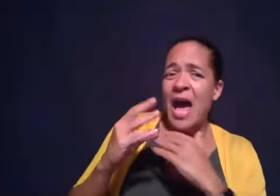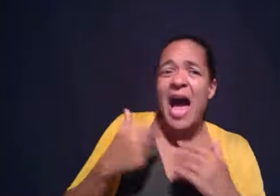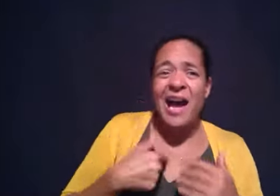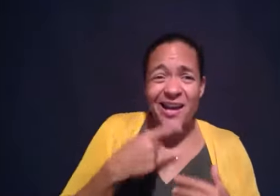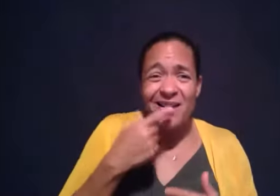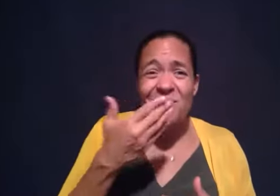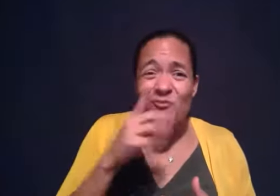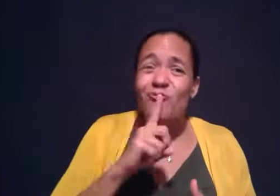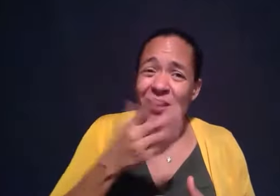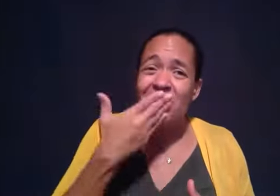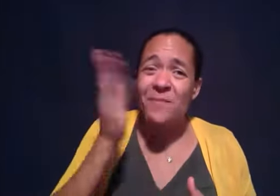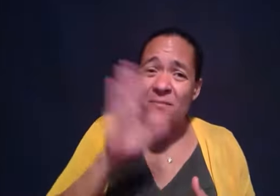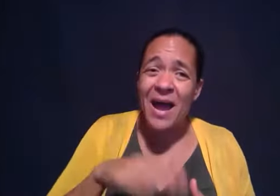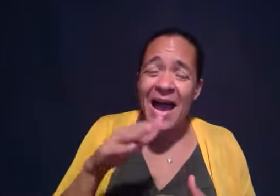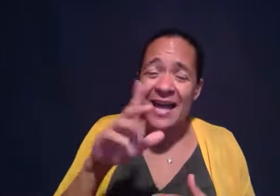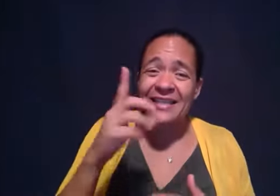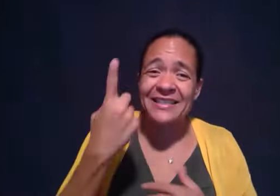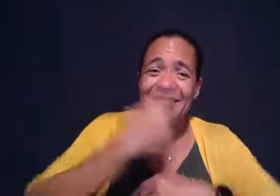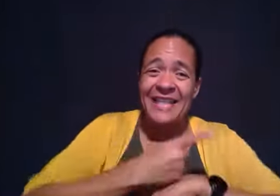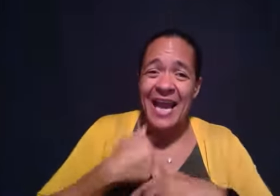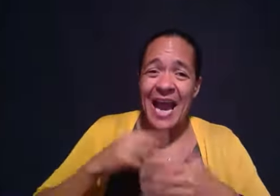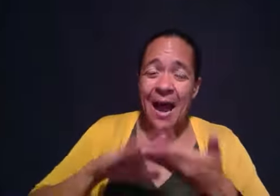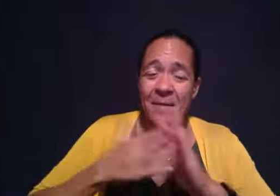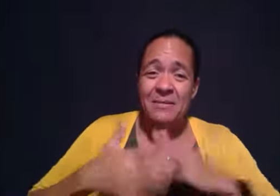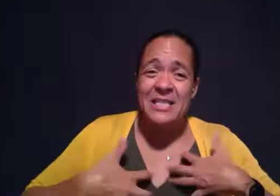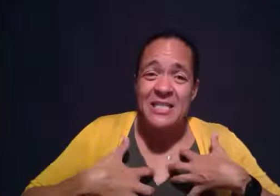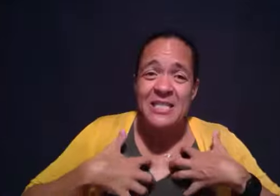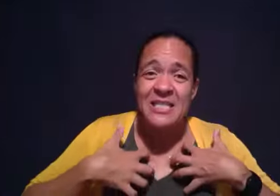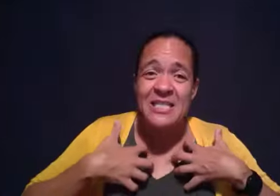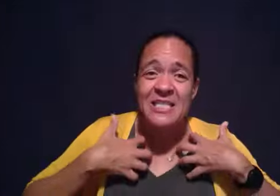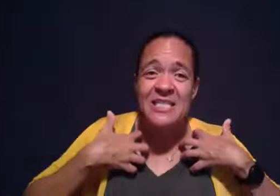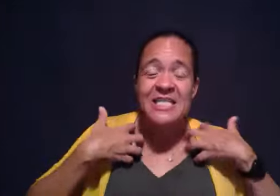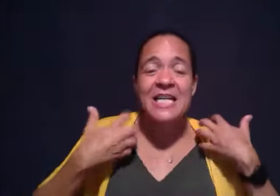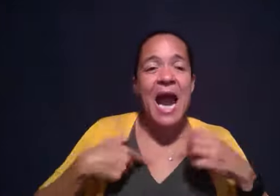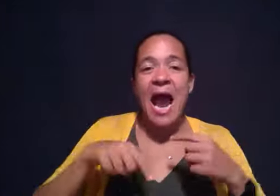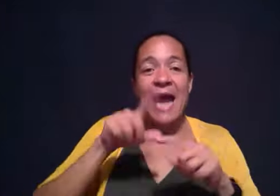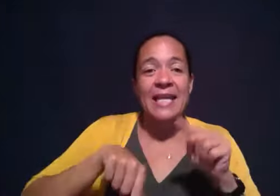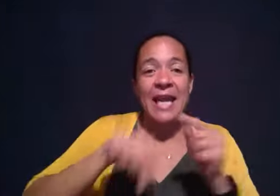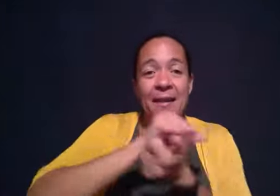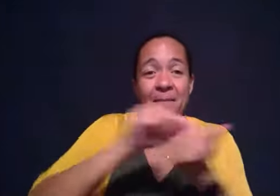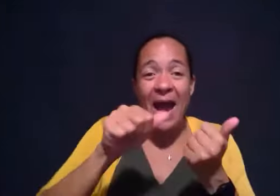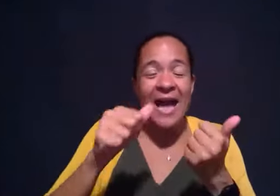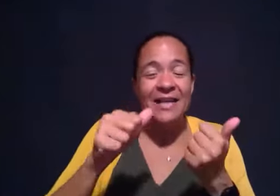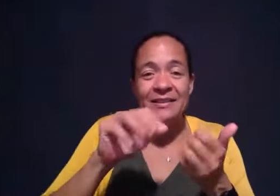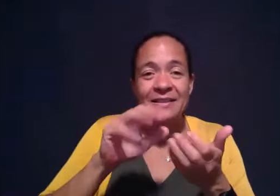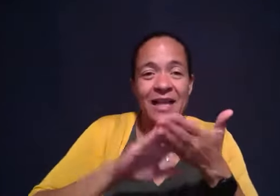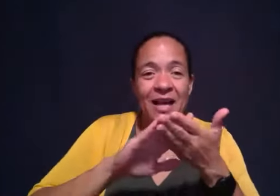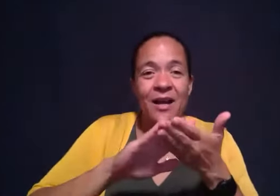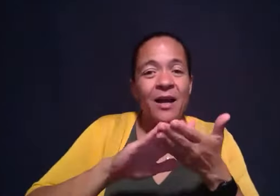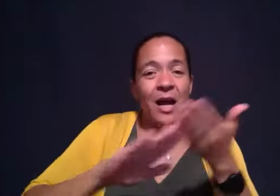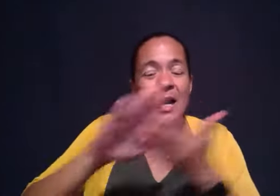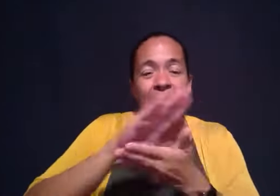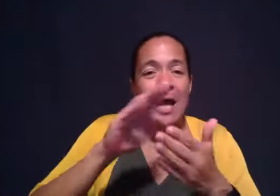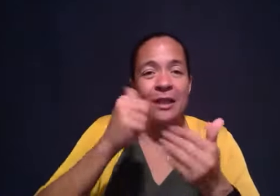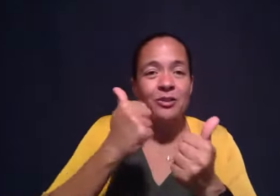God, matter and matter. I can't pass college algebra, but I can figure out 8 is way more than 3. And this guy